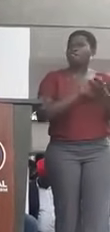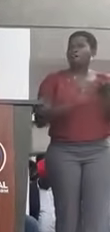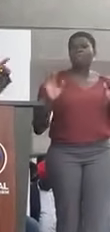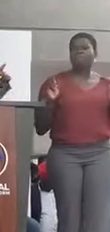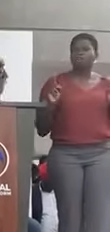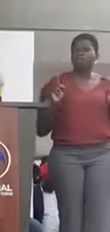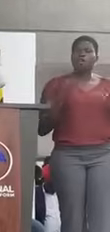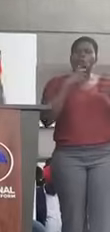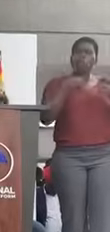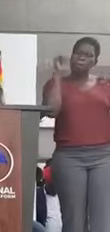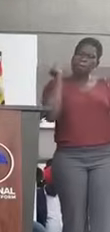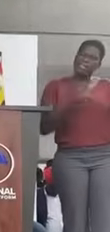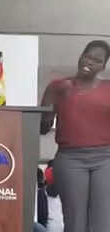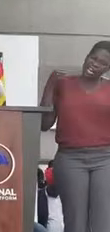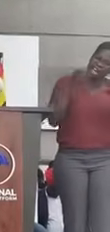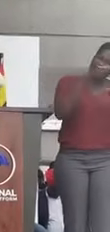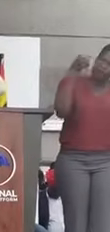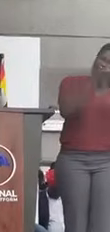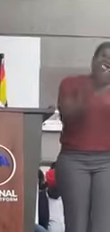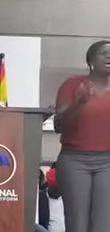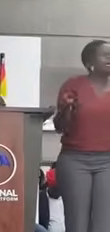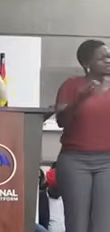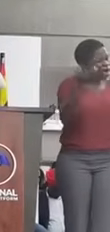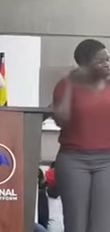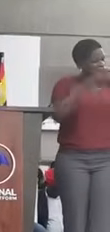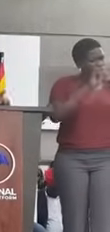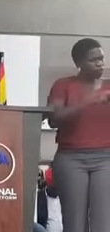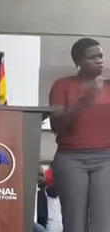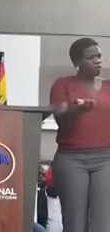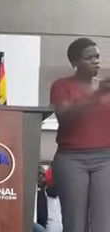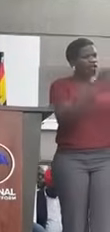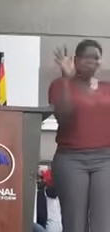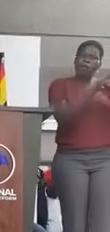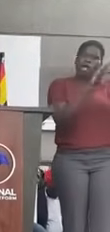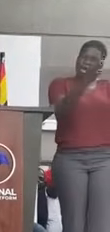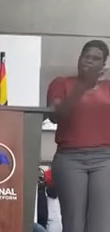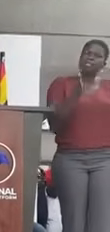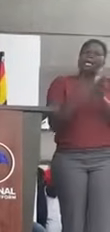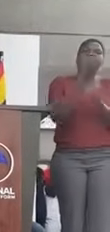going to demand until there is full accountability and